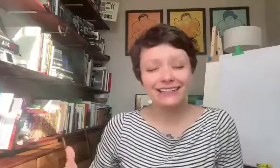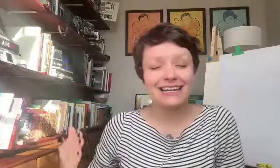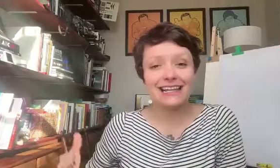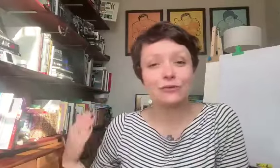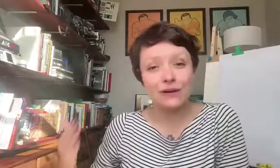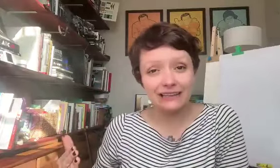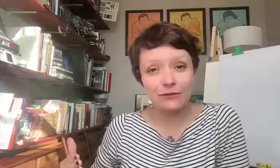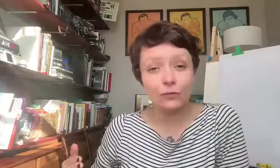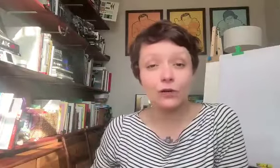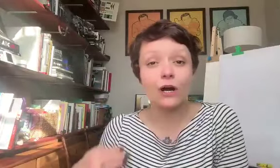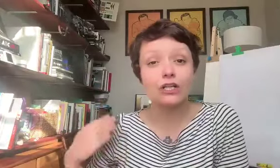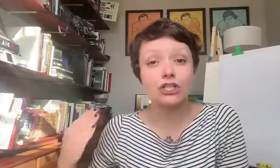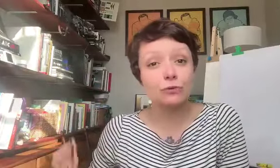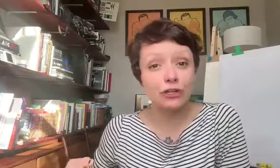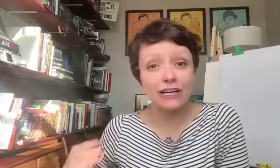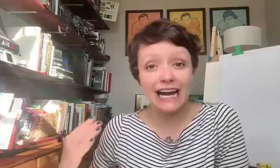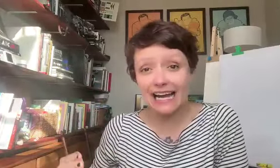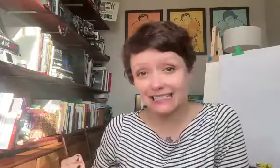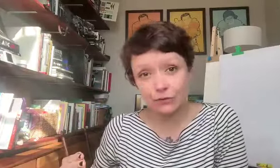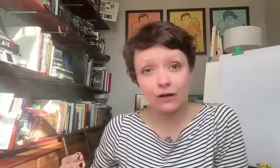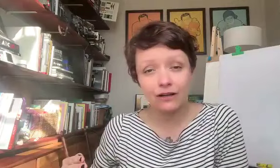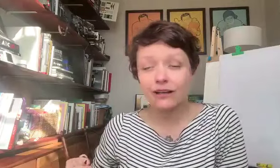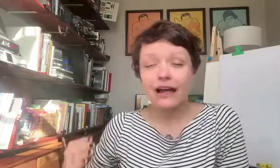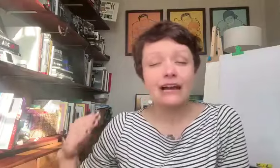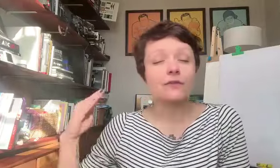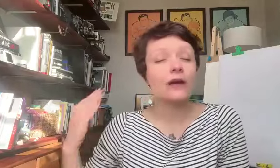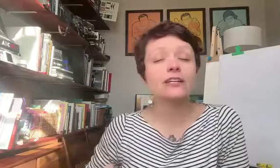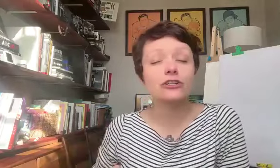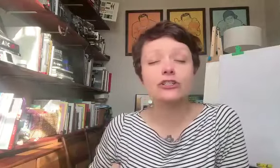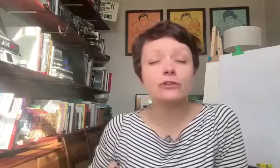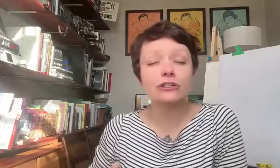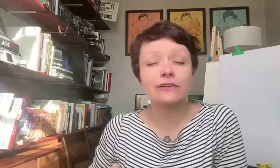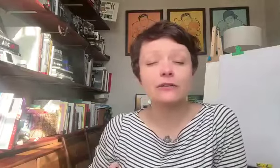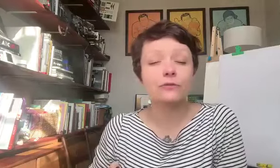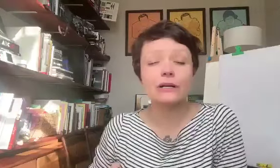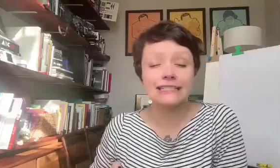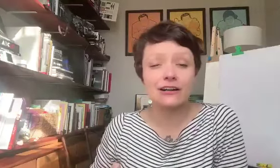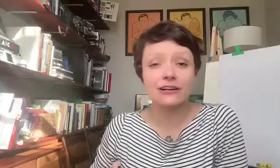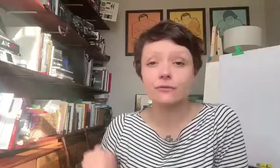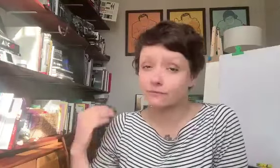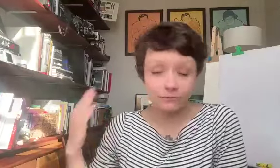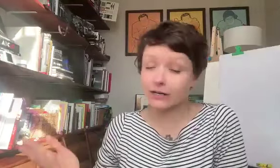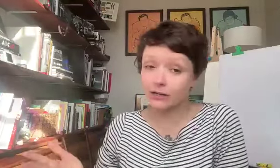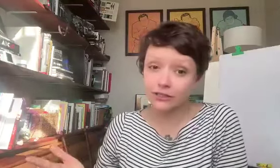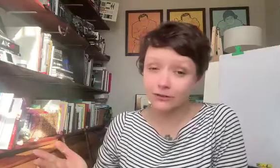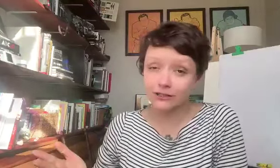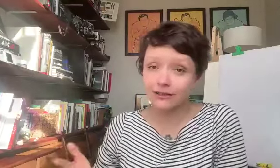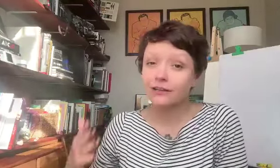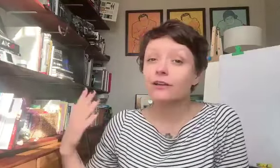to hit the reading level when you were a junior in high school. And if you hit your junior level of reading standard when you're a junior,